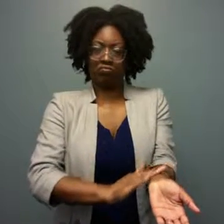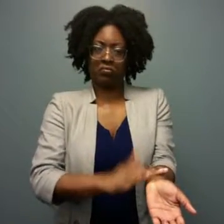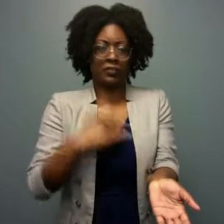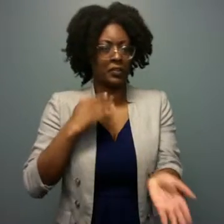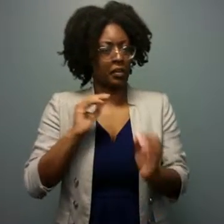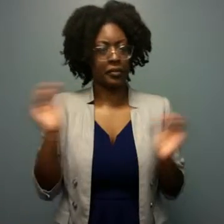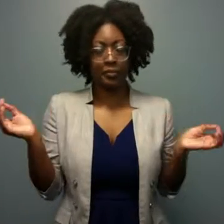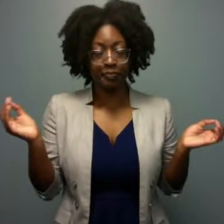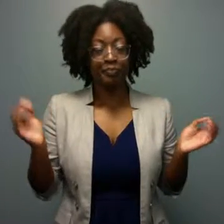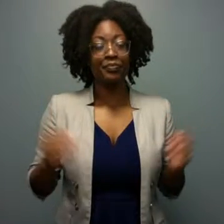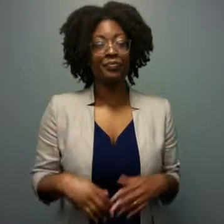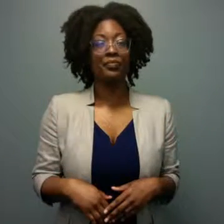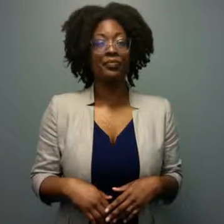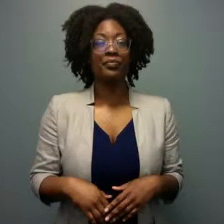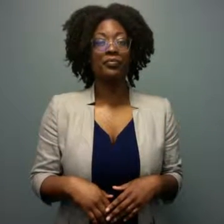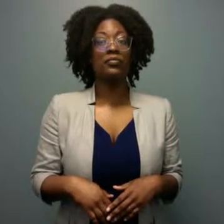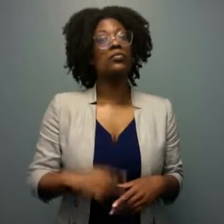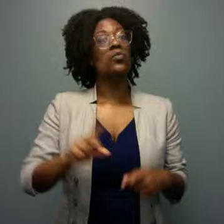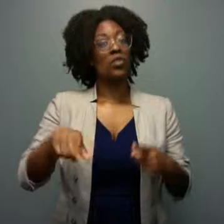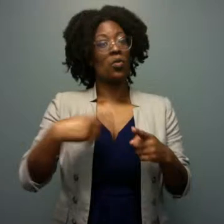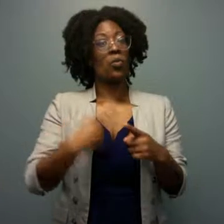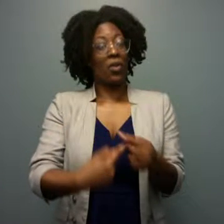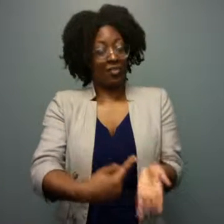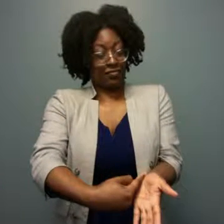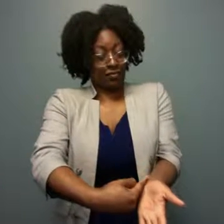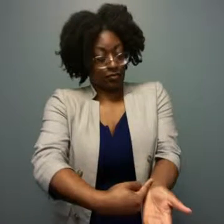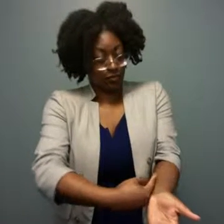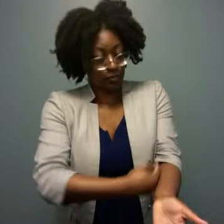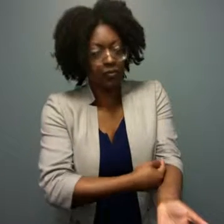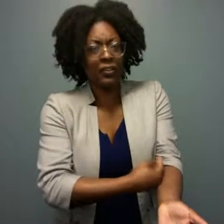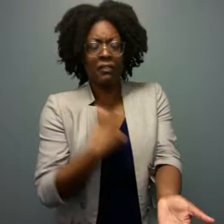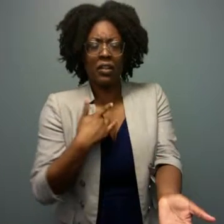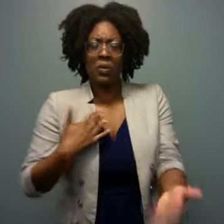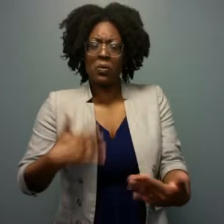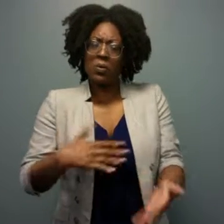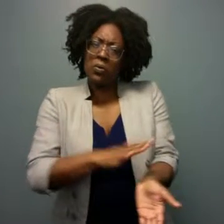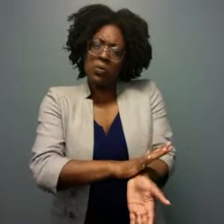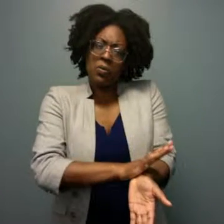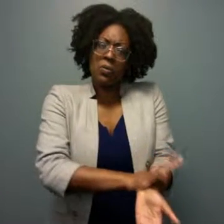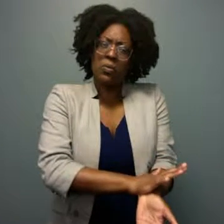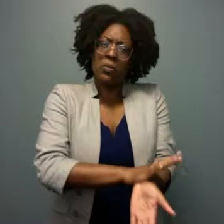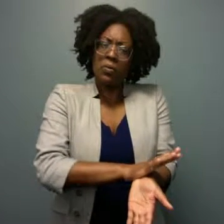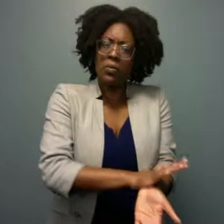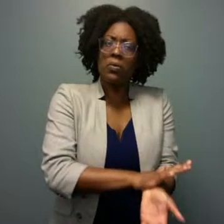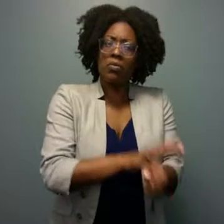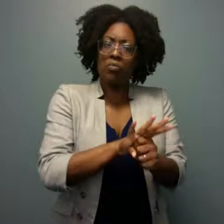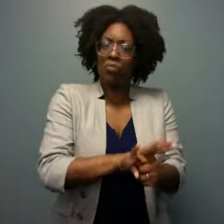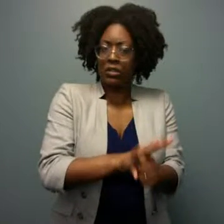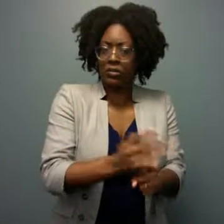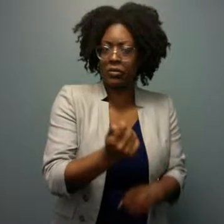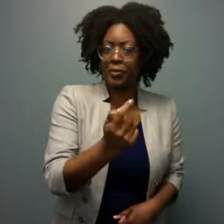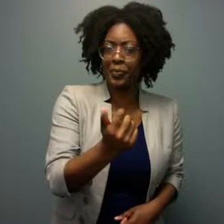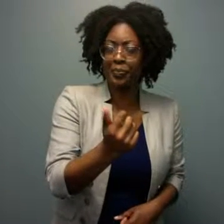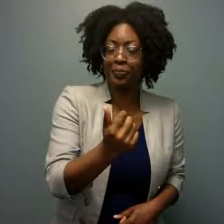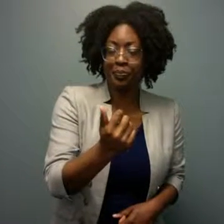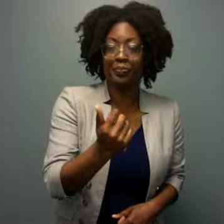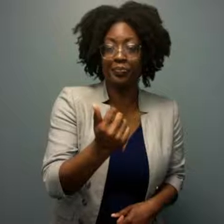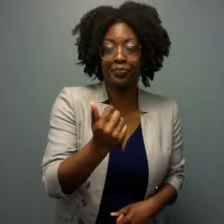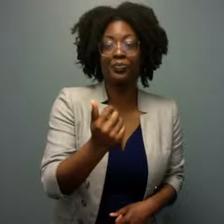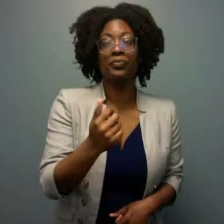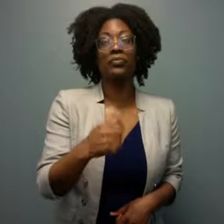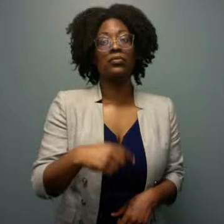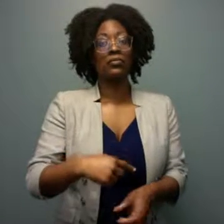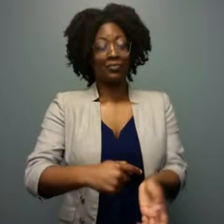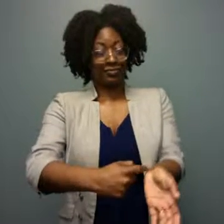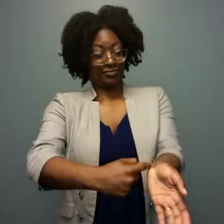is advanced into the artery. A small wire will then be moved through the needle. The needle will then be removed and a plastic tube will be passed over